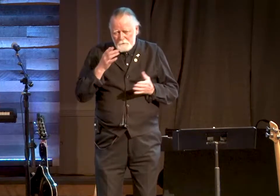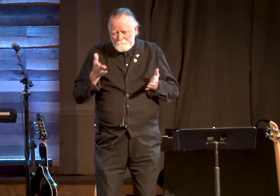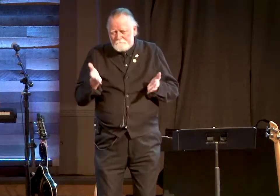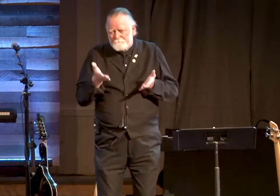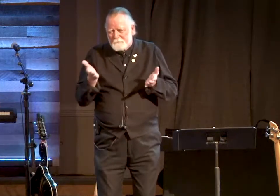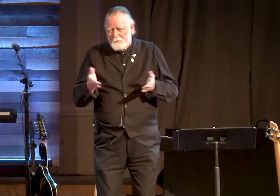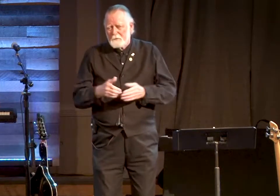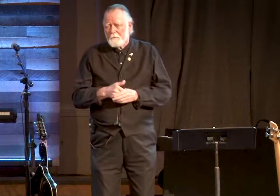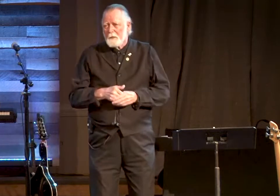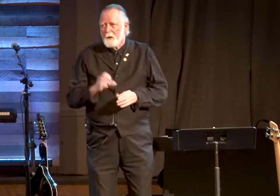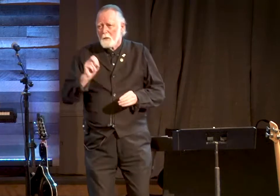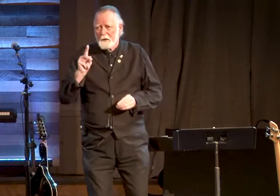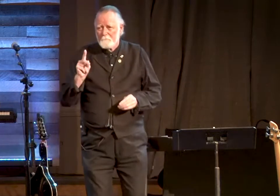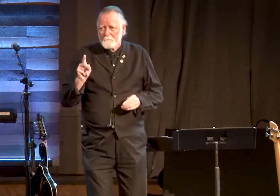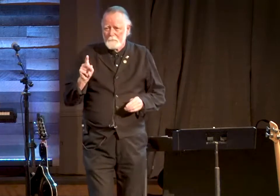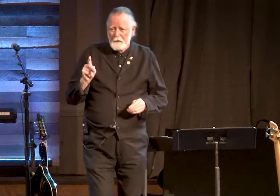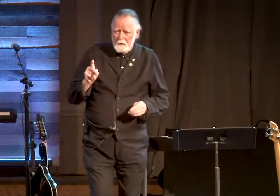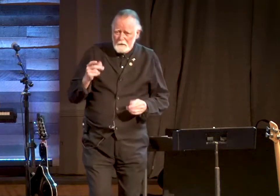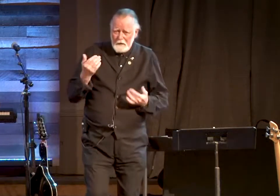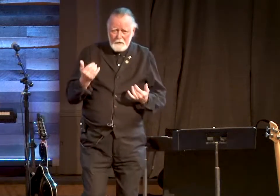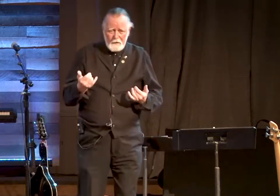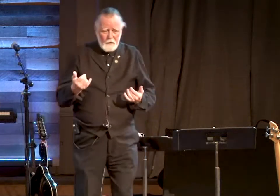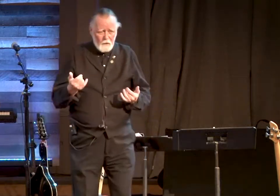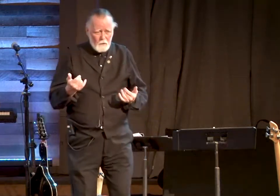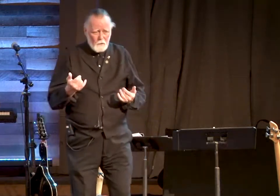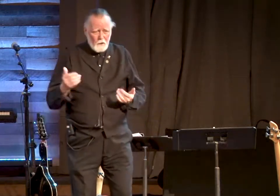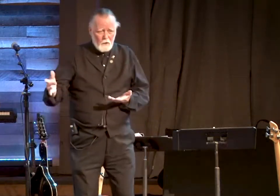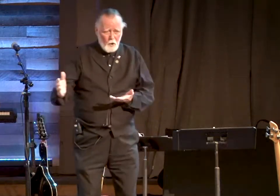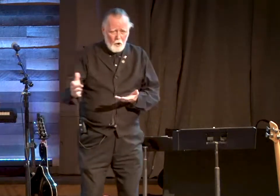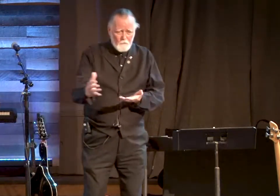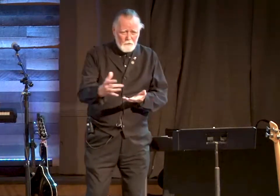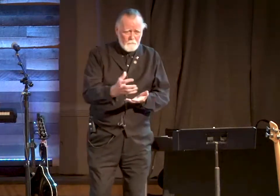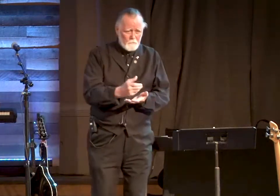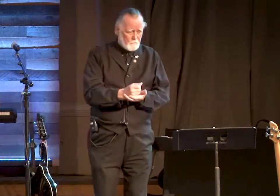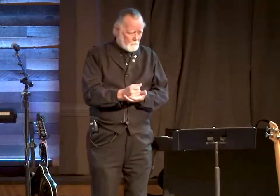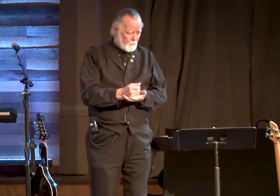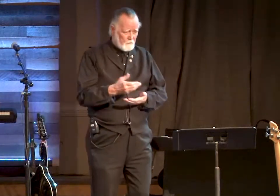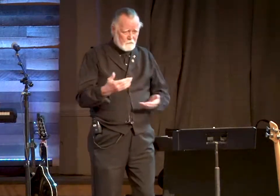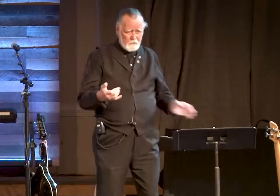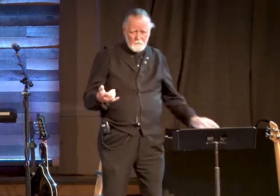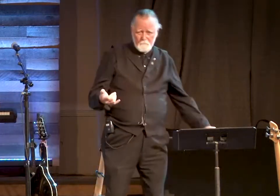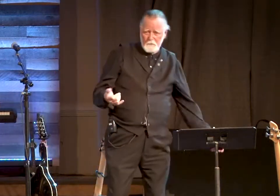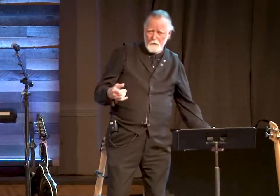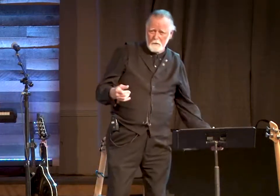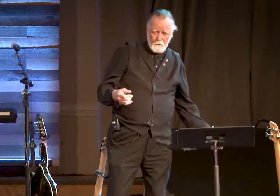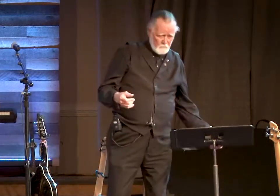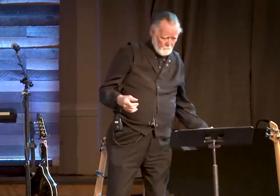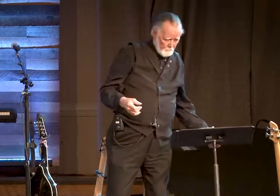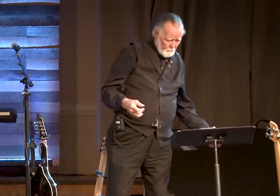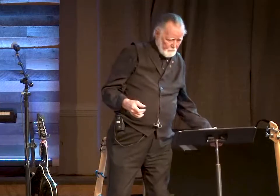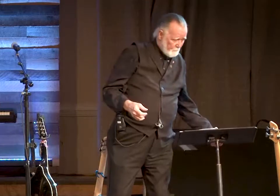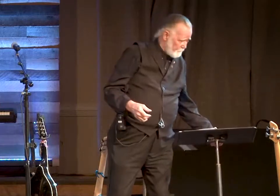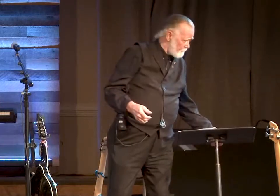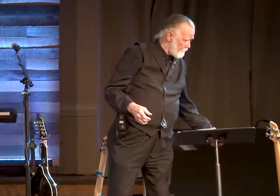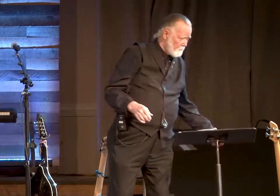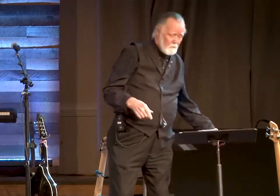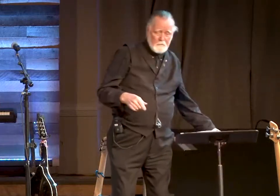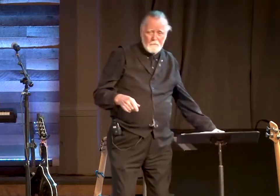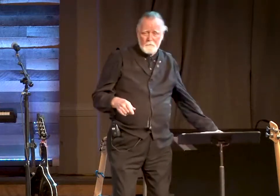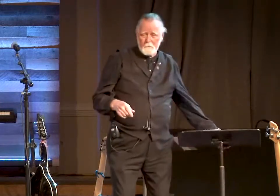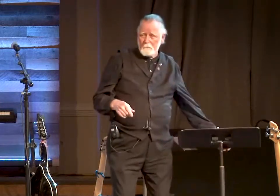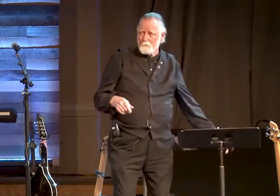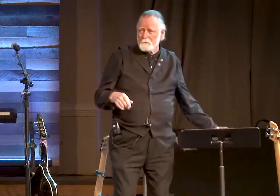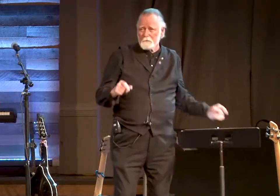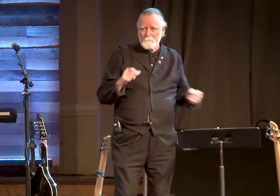protected. All right, we got our offering coming up here, and we've got a special ministry here